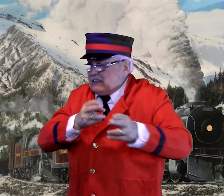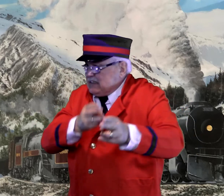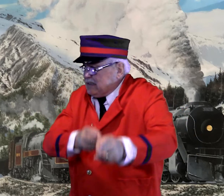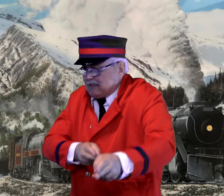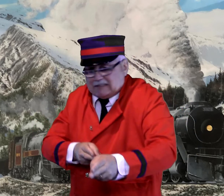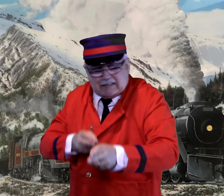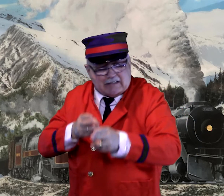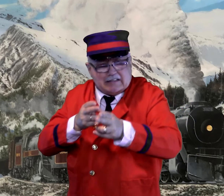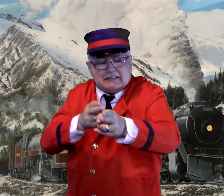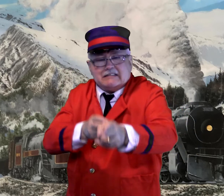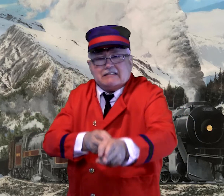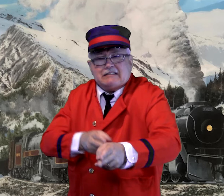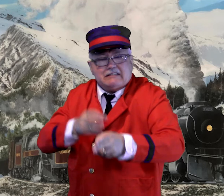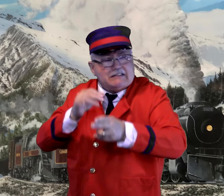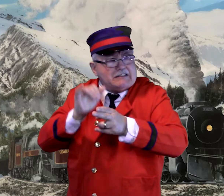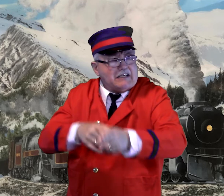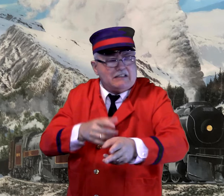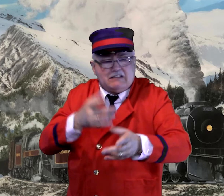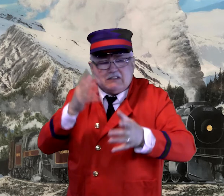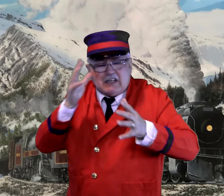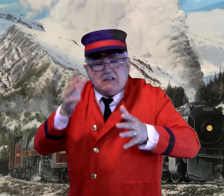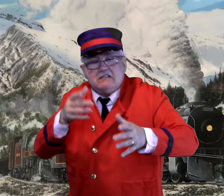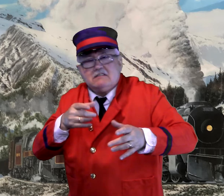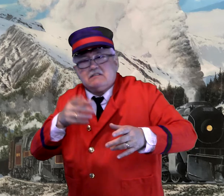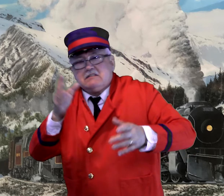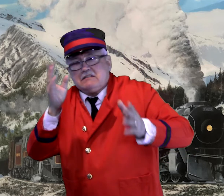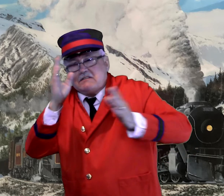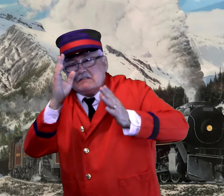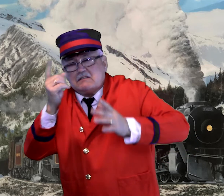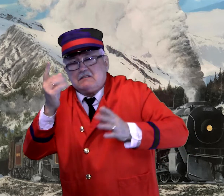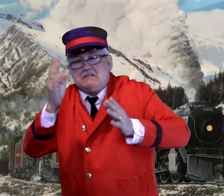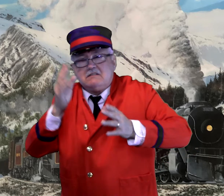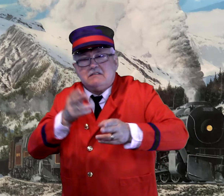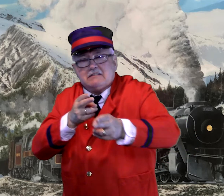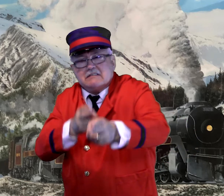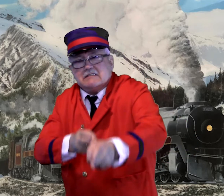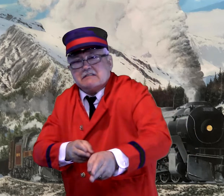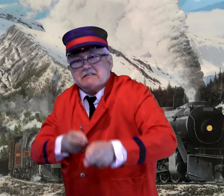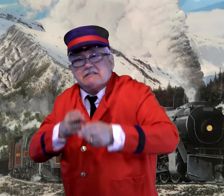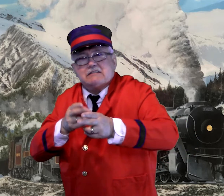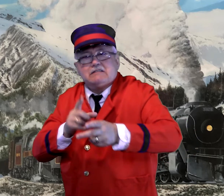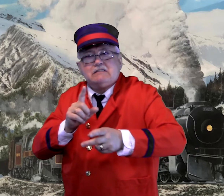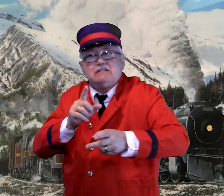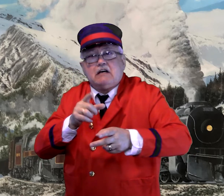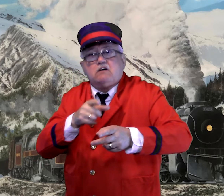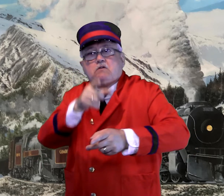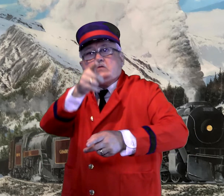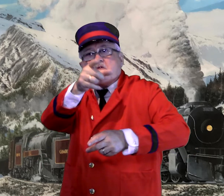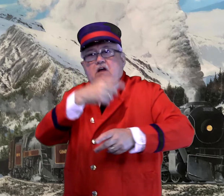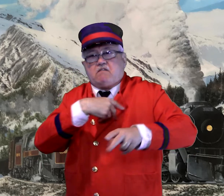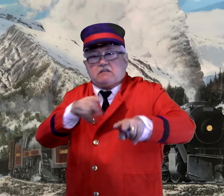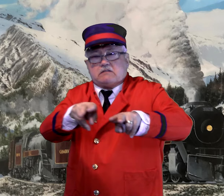stop, trying to find out what this terrible noise was. He knew there was something wrong, but he didn't know what it